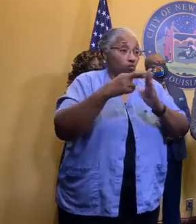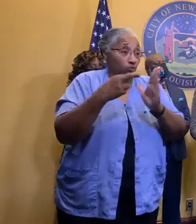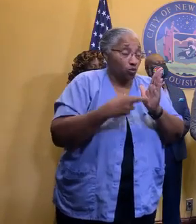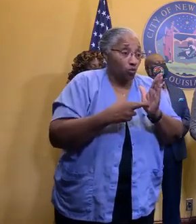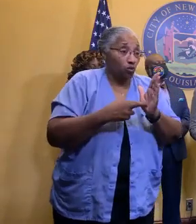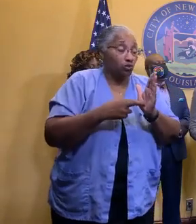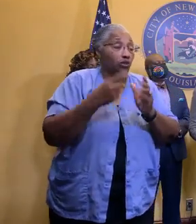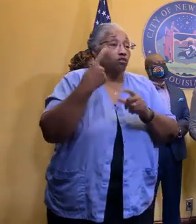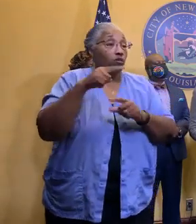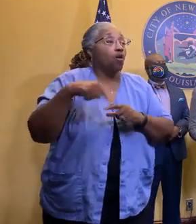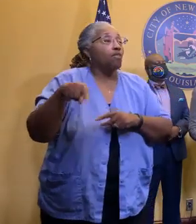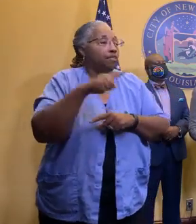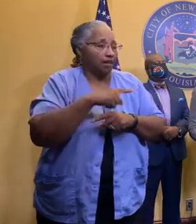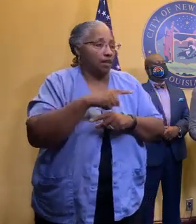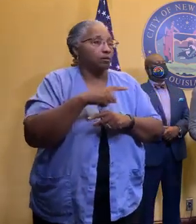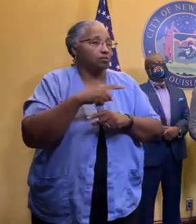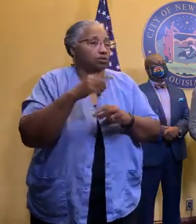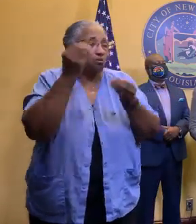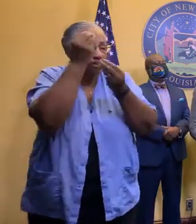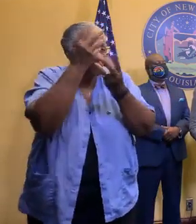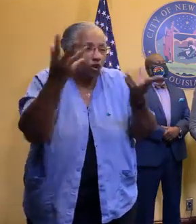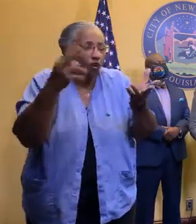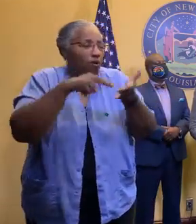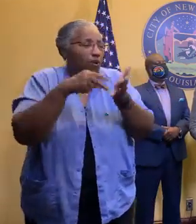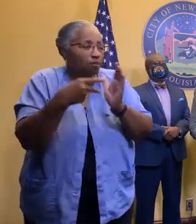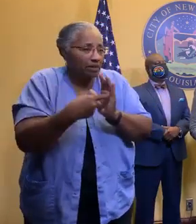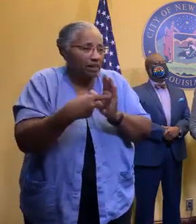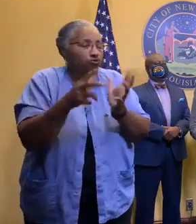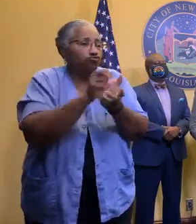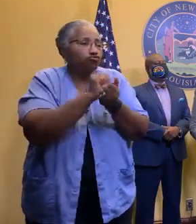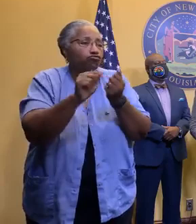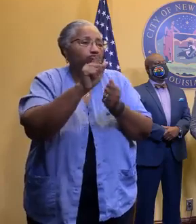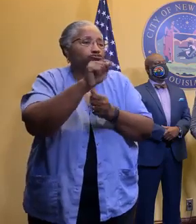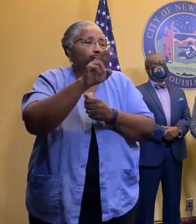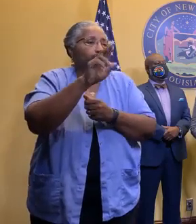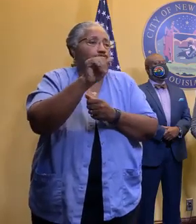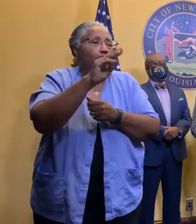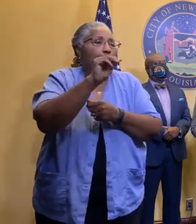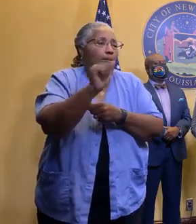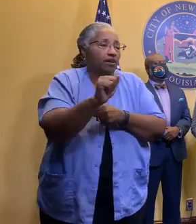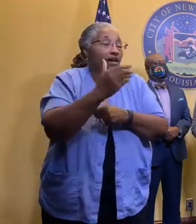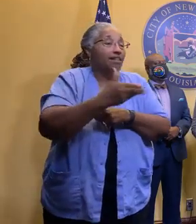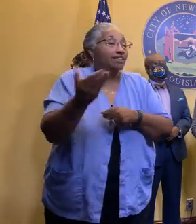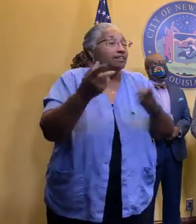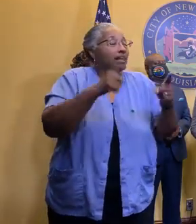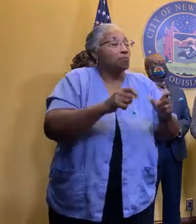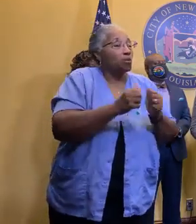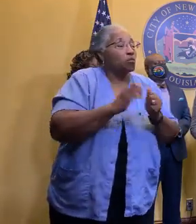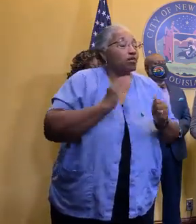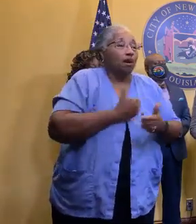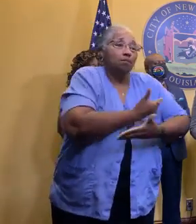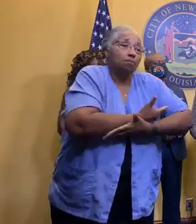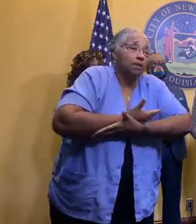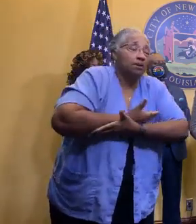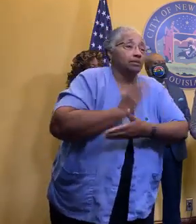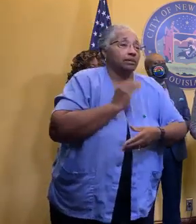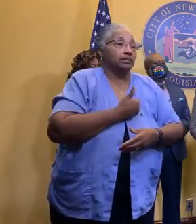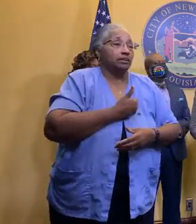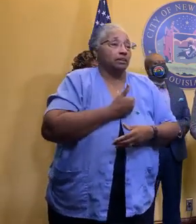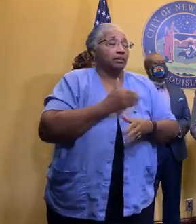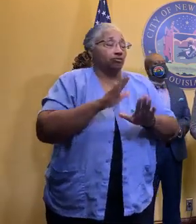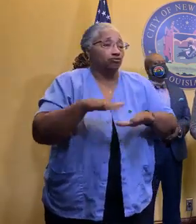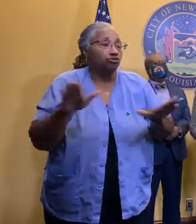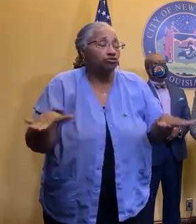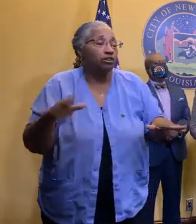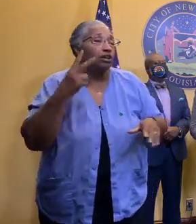trauma informed and looking at that what was going on with our toddlers and infants, and looking at